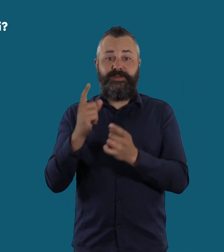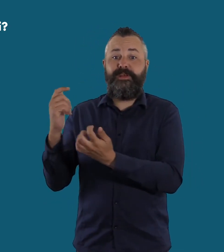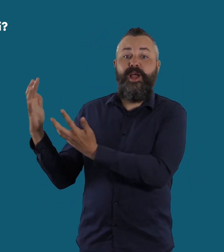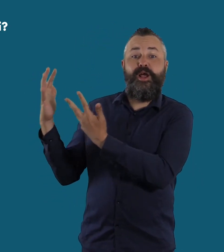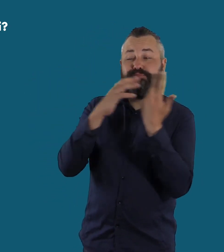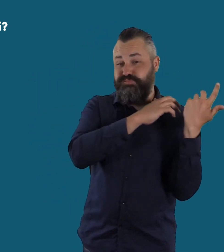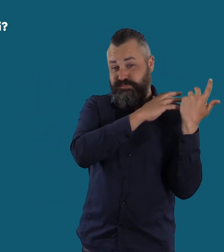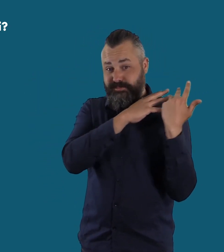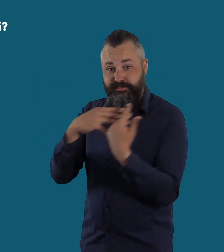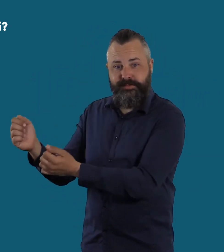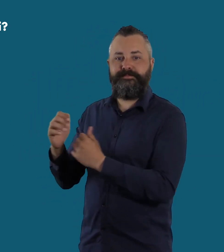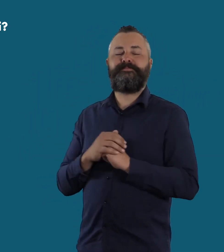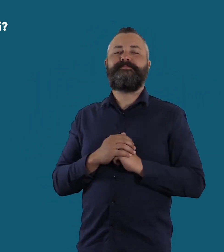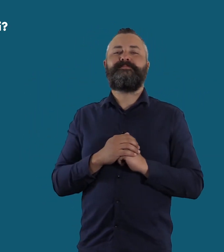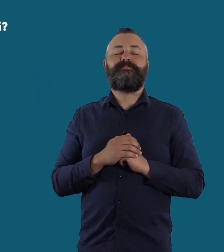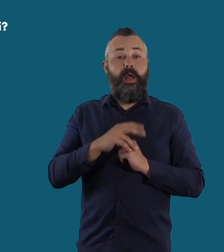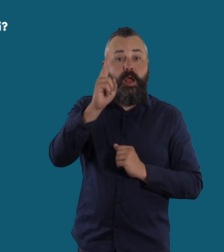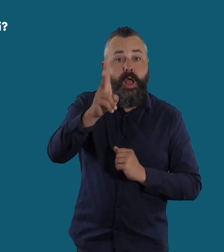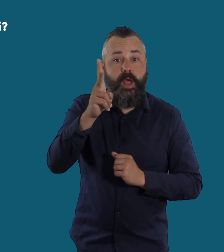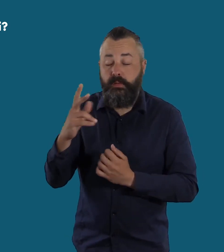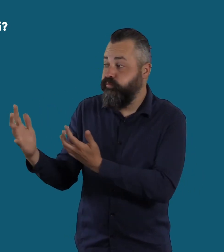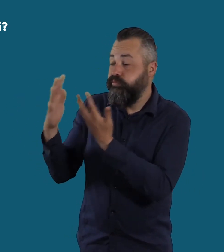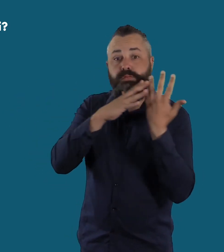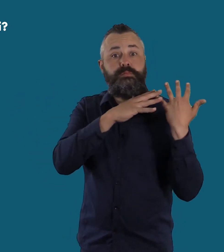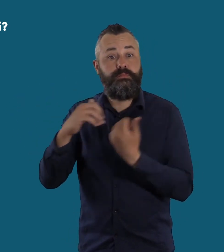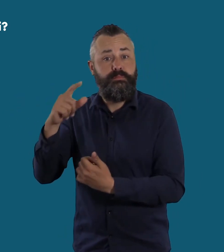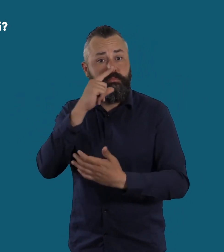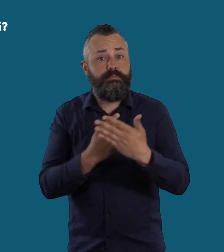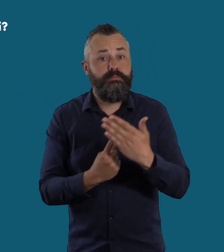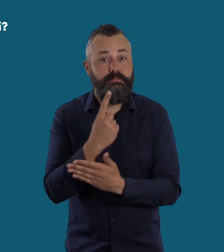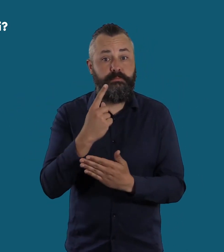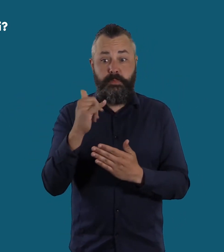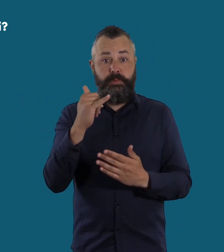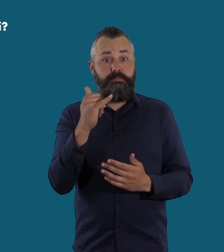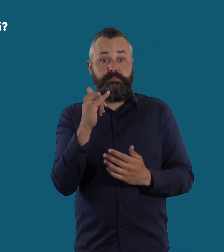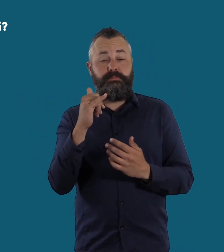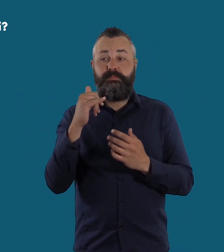Be aware that there may be more than one wave and it may not be safe for up to 24 hours or longer.